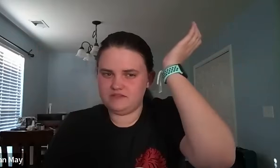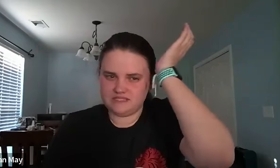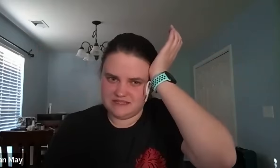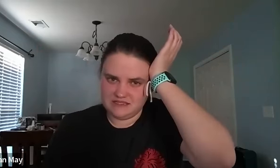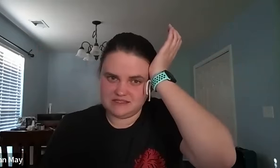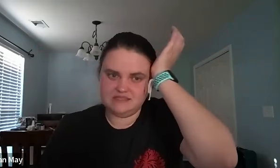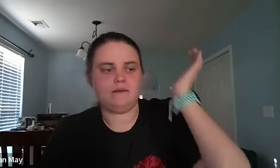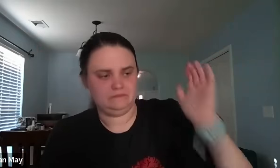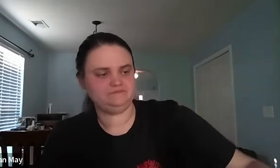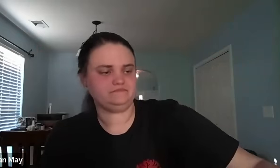this, yeah.